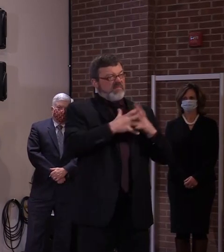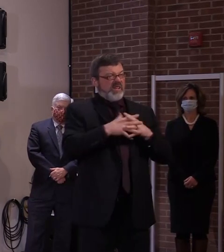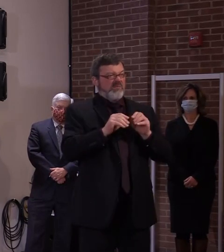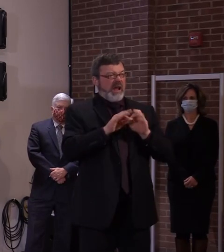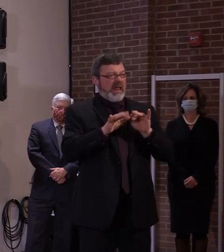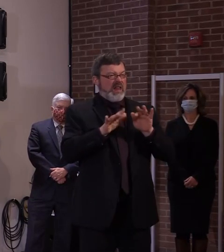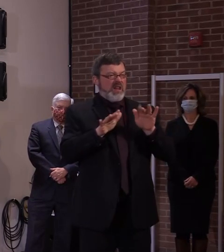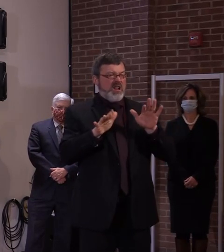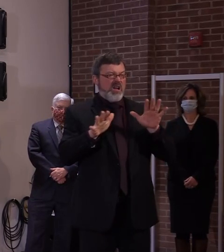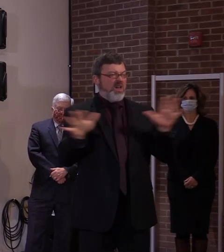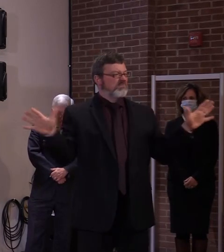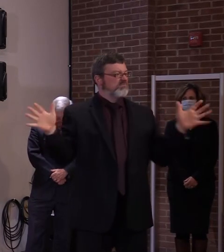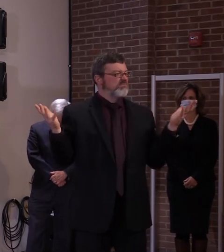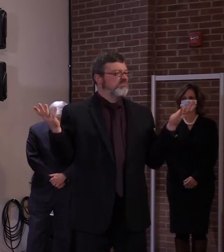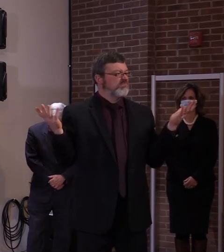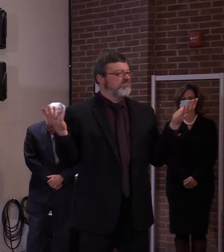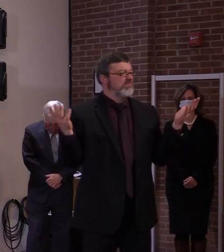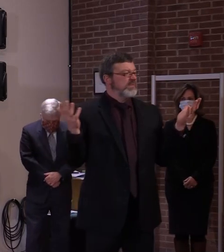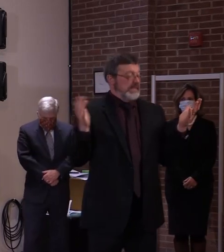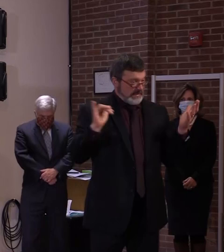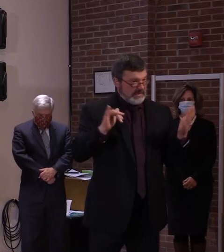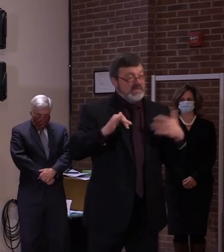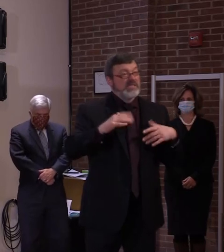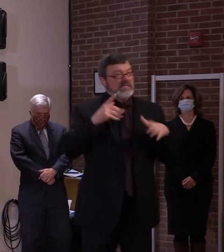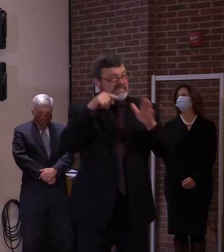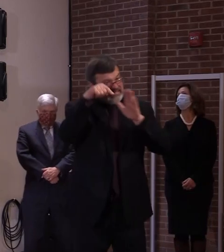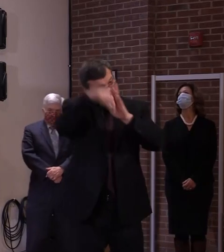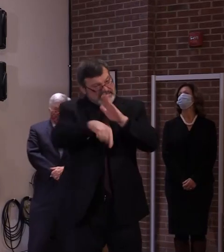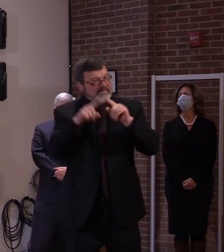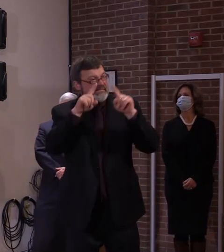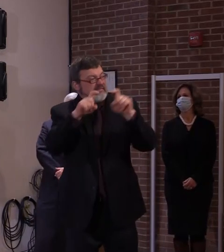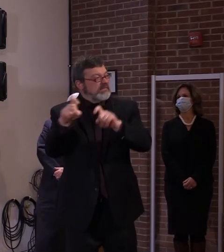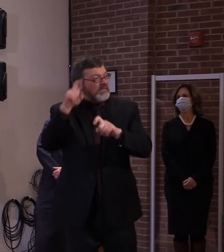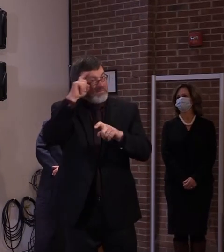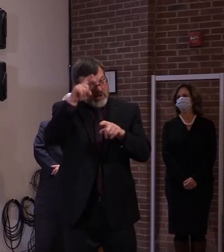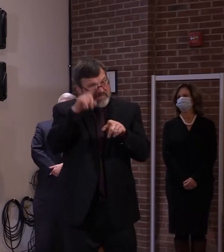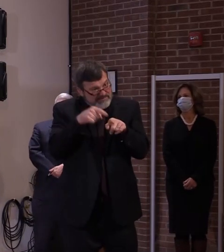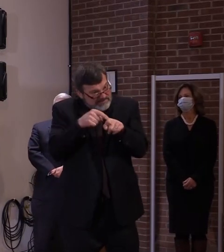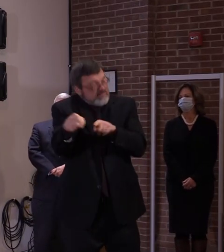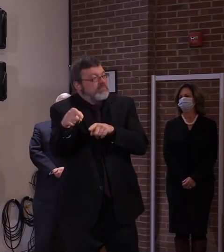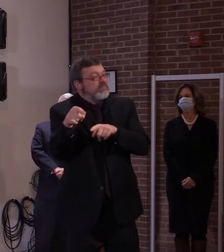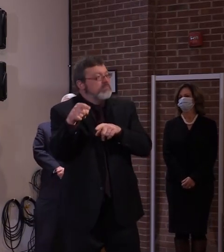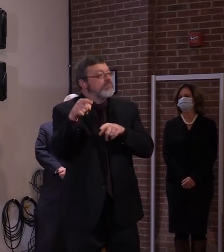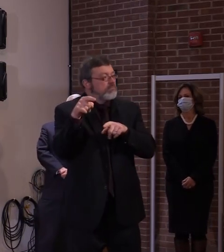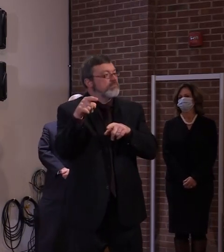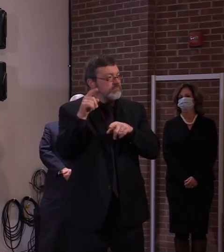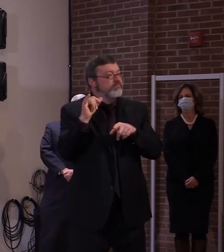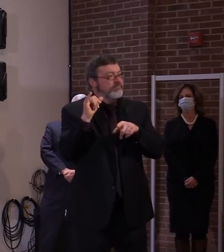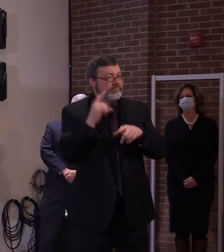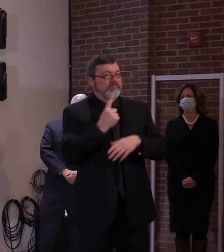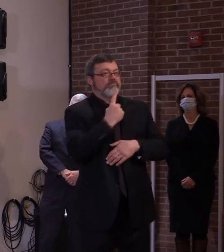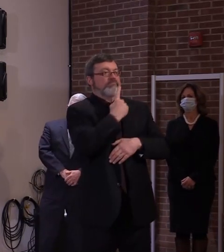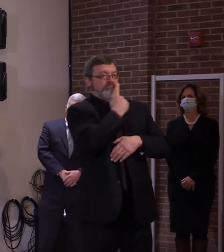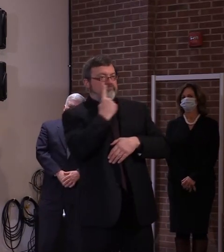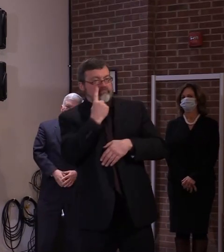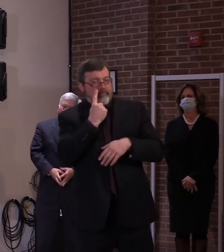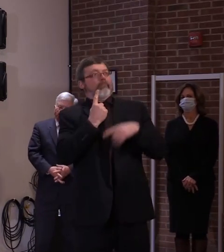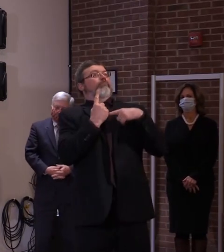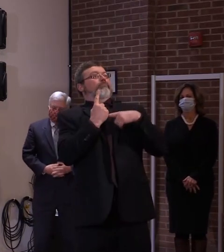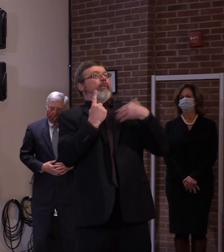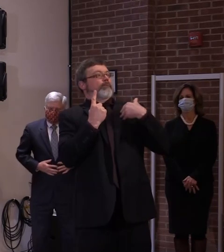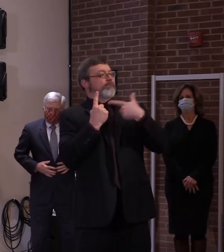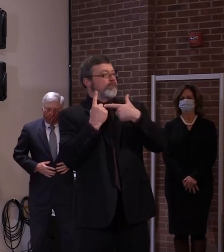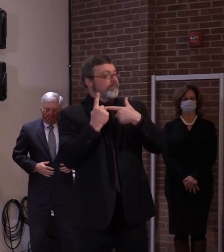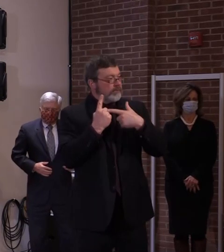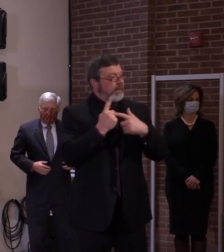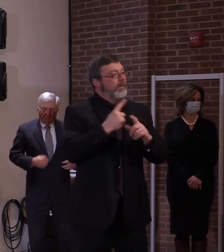genomic sequencing to identify the variants is done on positive PCR tests, and it may take 10 days to